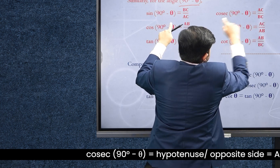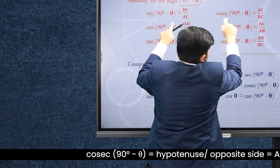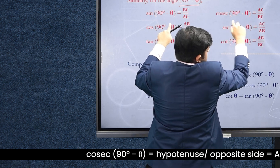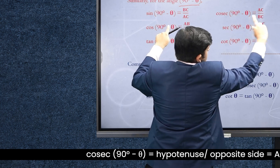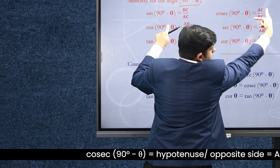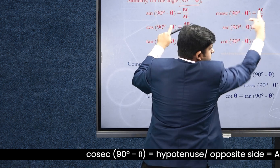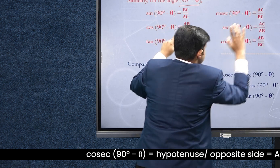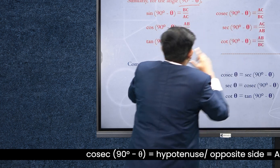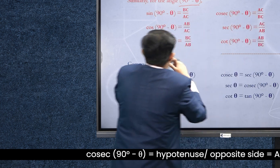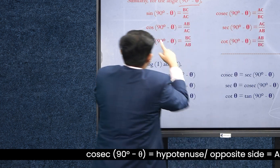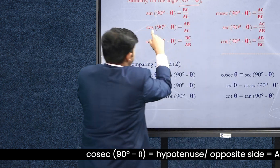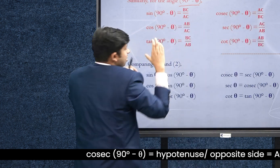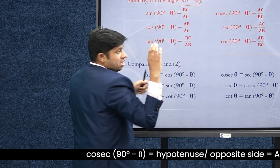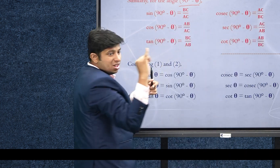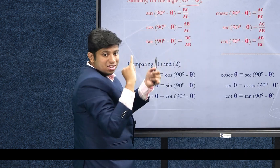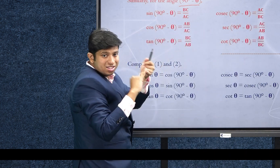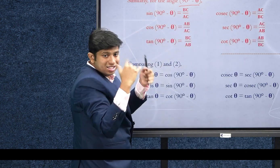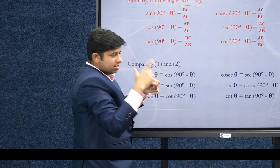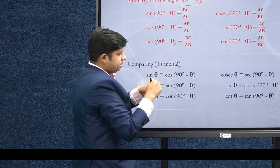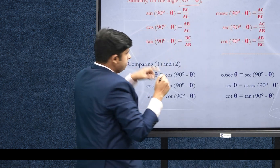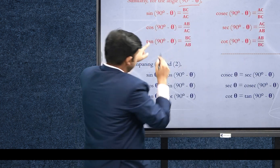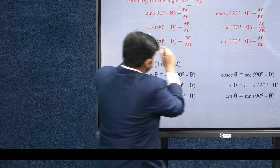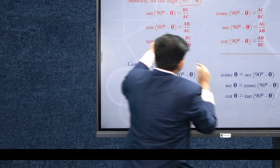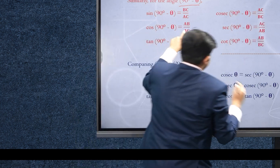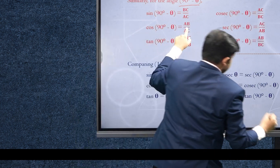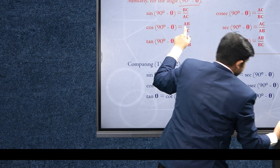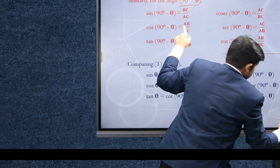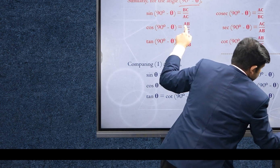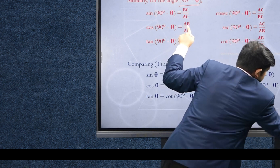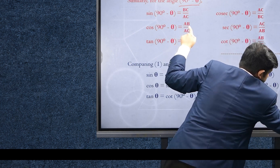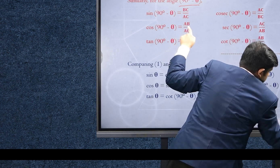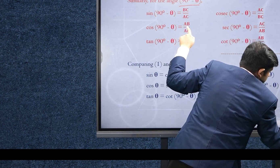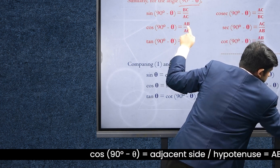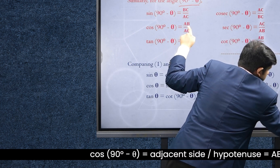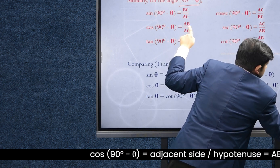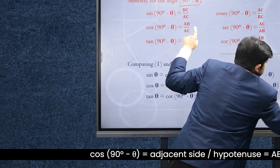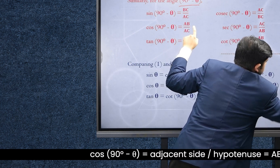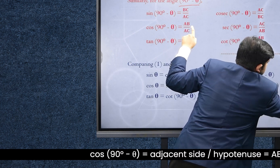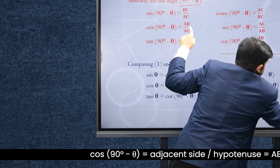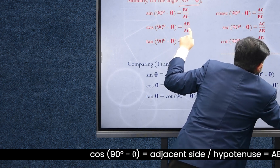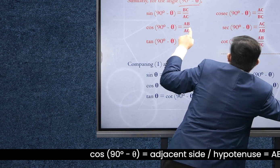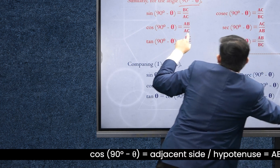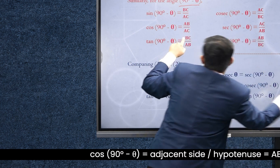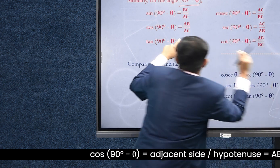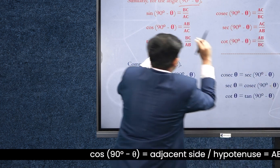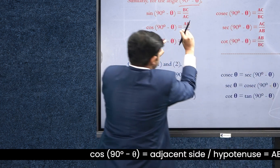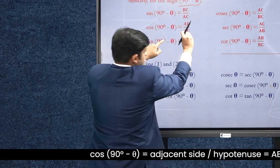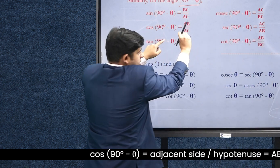Cosecant 90 minus theta is equal to hypotenuse by opposite side, that is equal to AC by BC. Cos 90 minus theta is equal to adjacent side